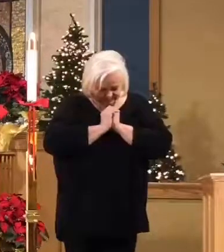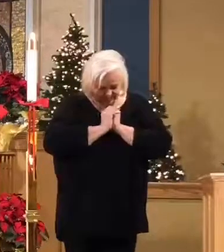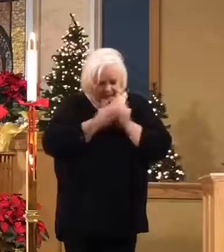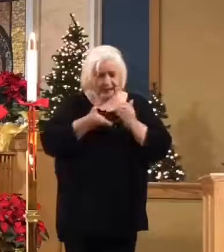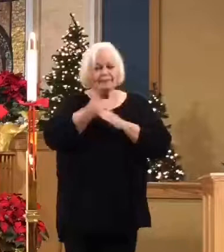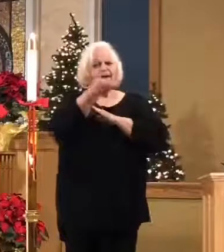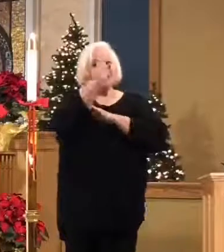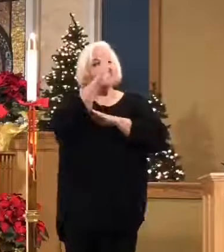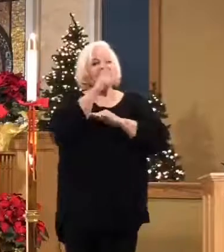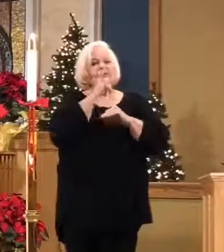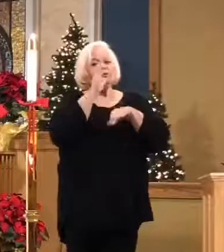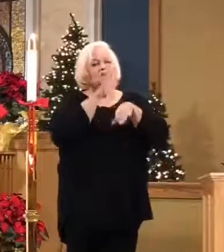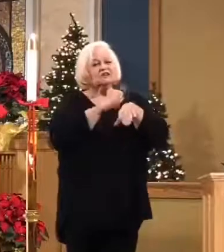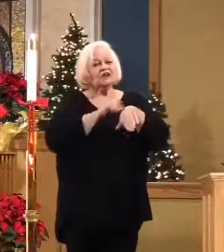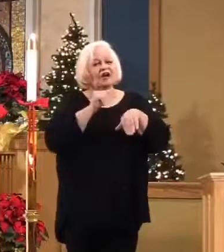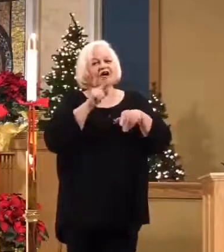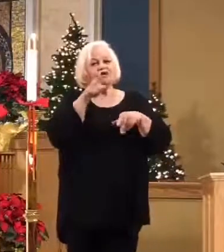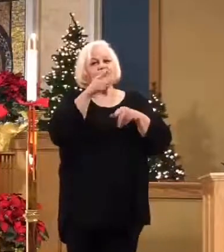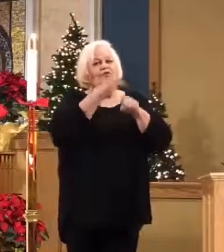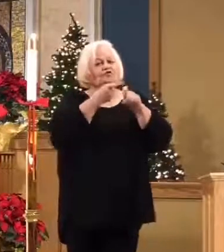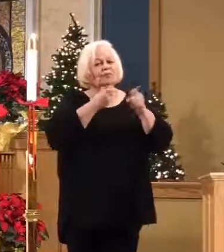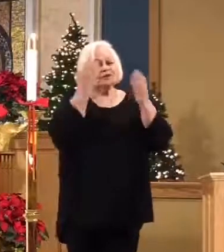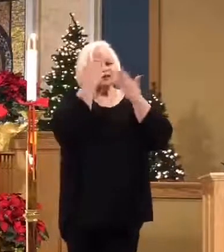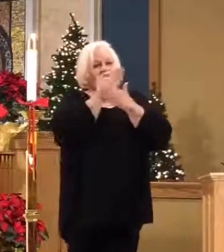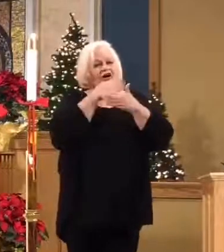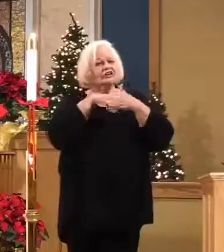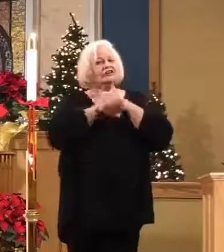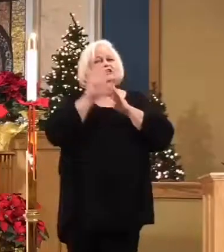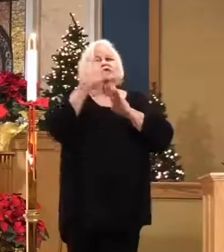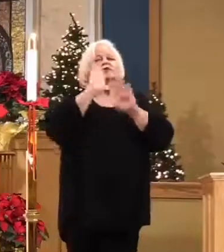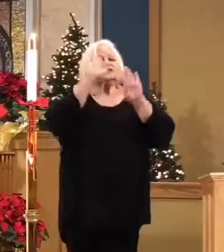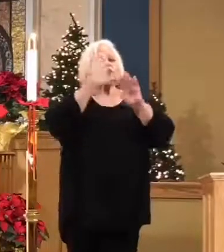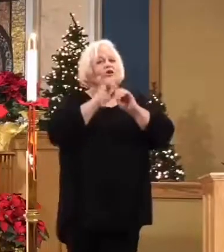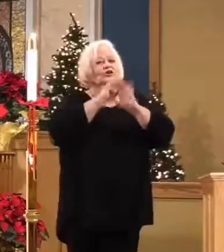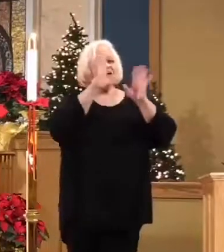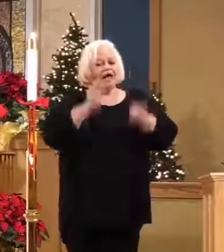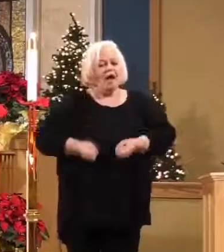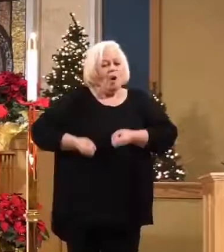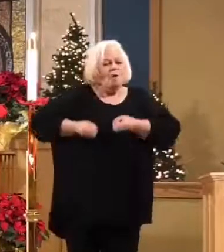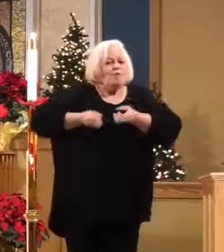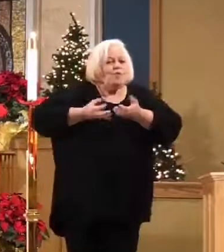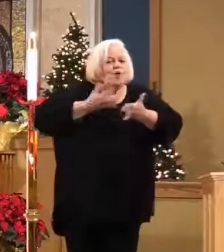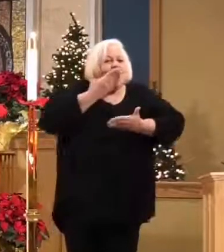May God, who has called you out of darkness into his wonderful light,